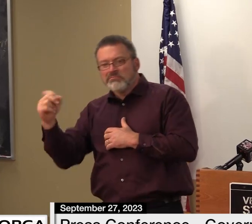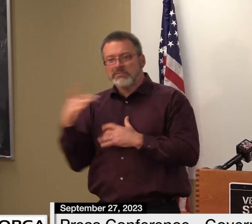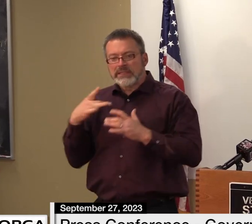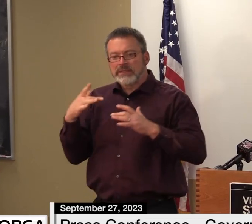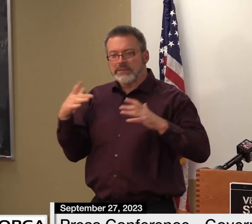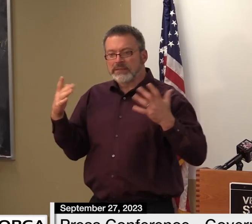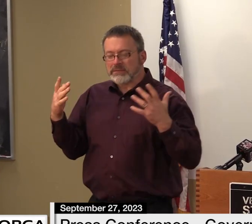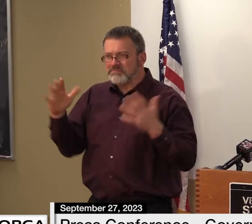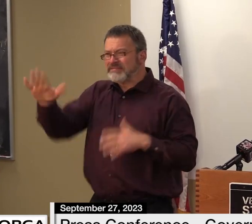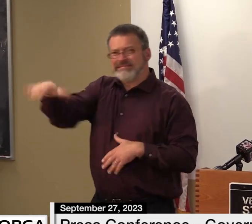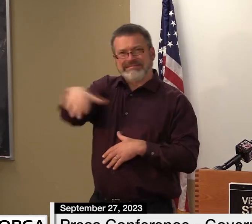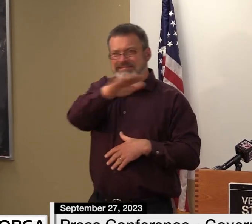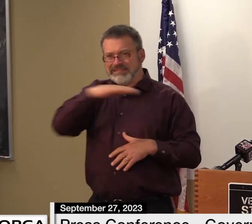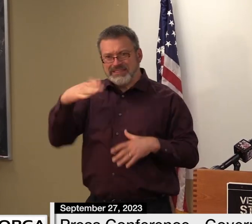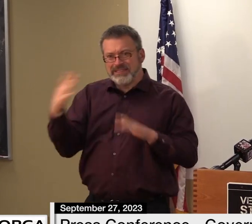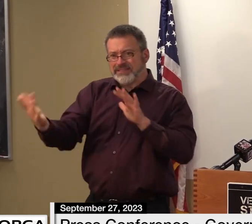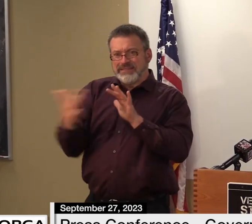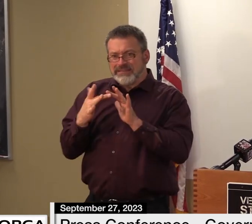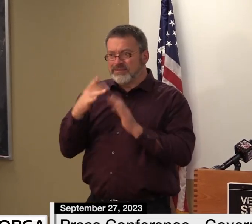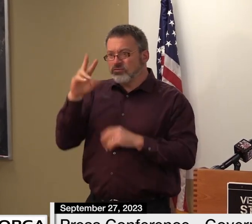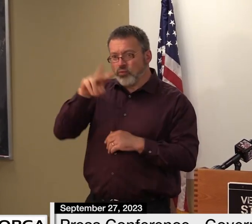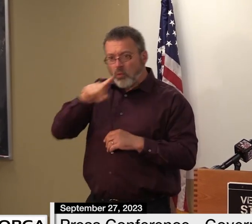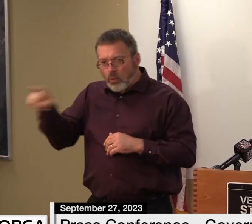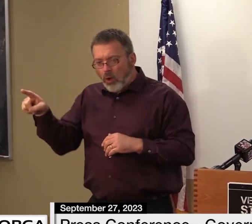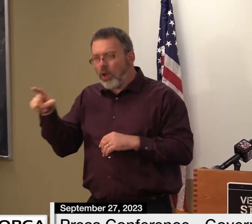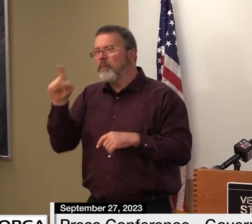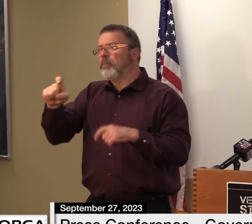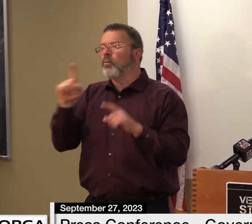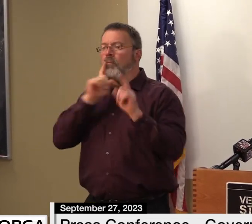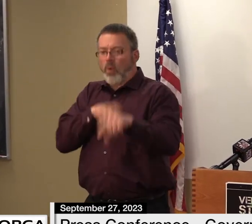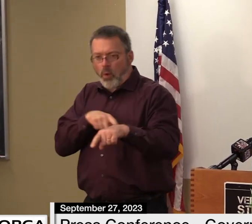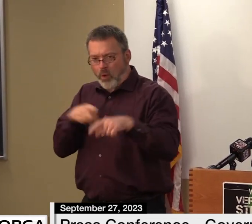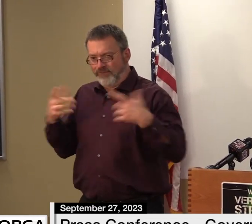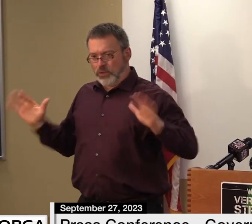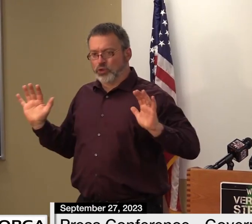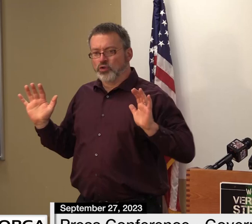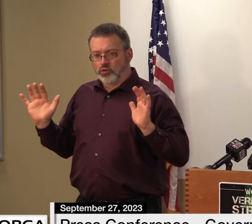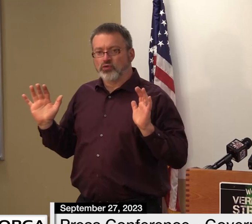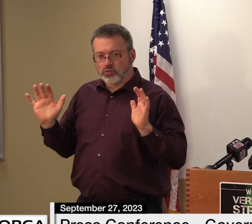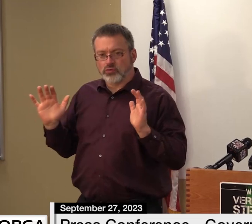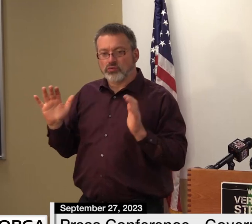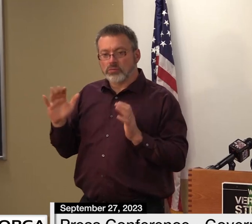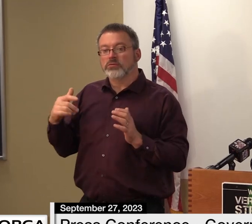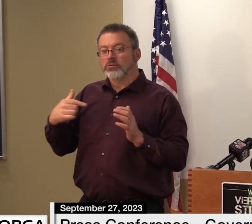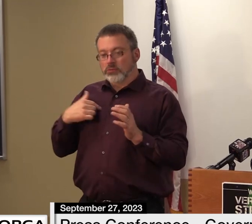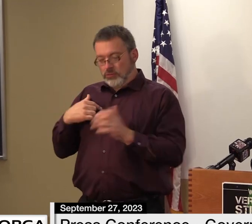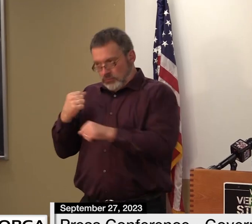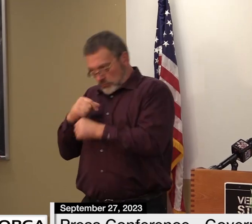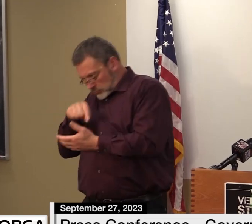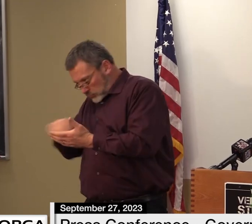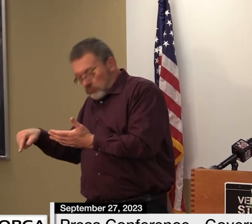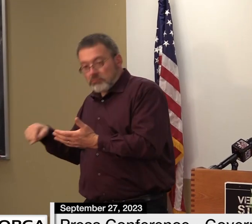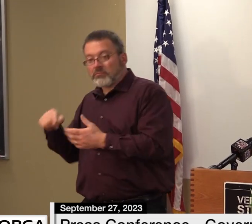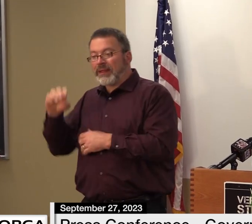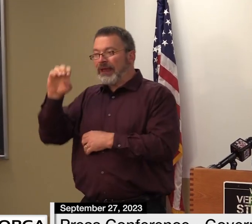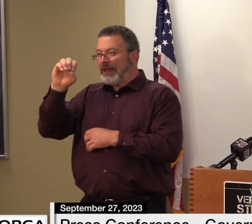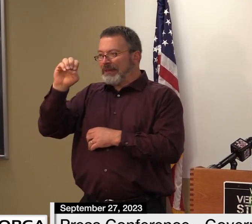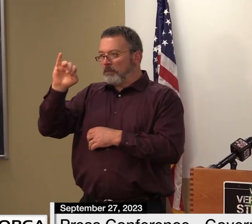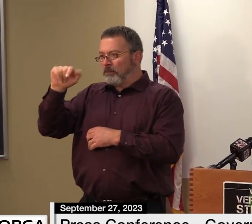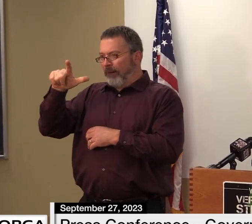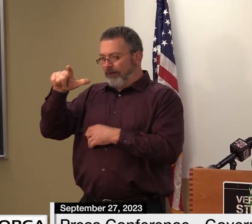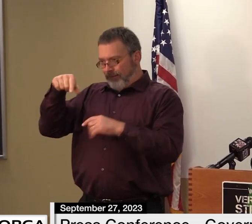that you had damage to your heating system, you should have received an email from a vermont.gov address.